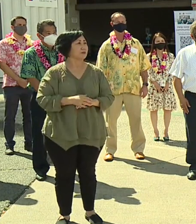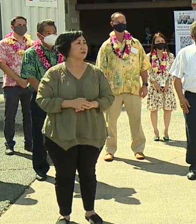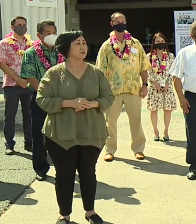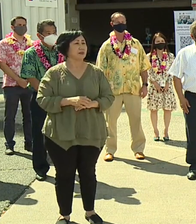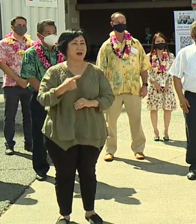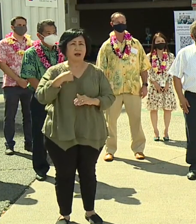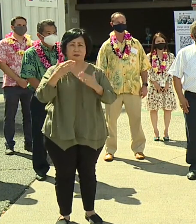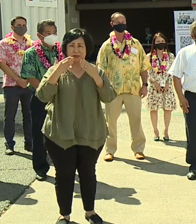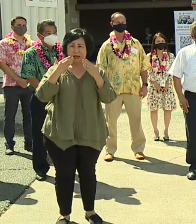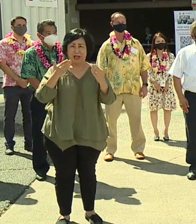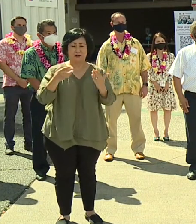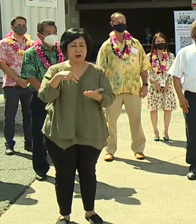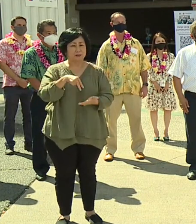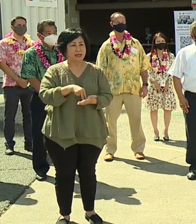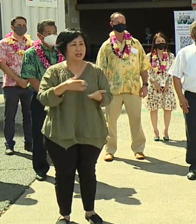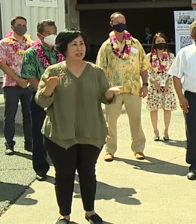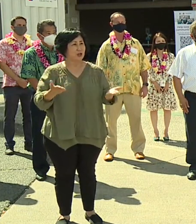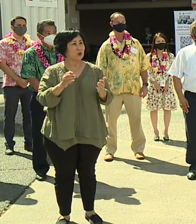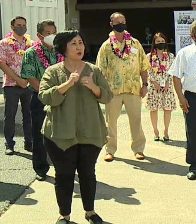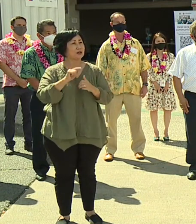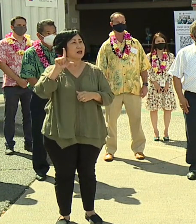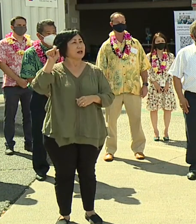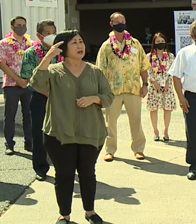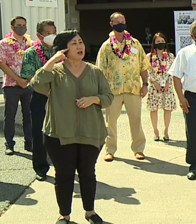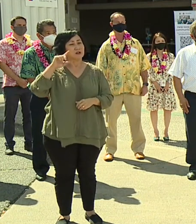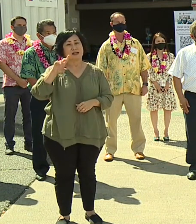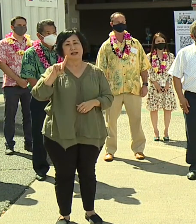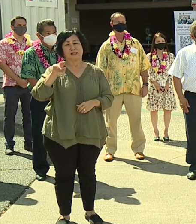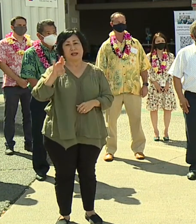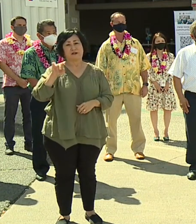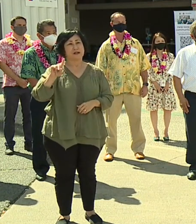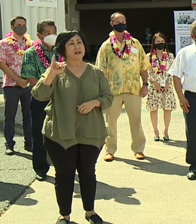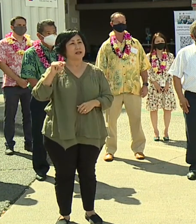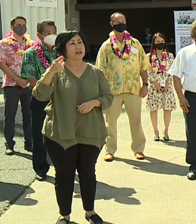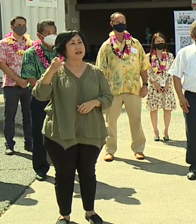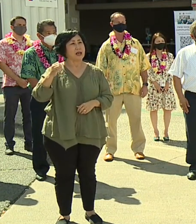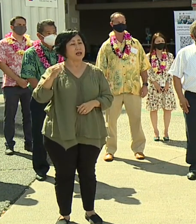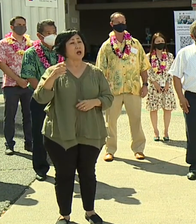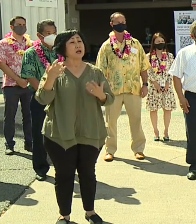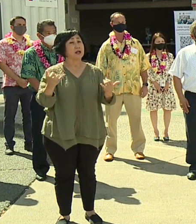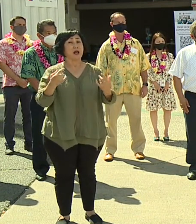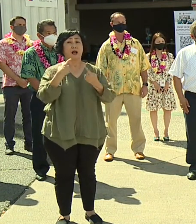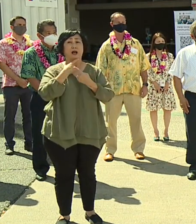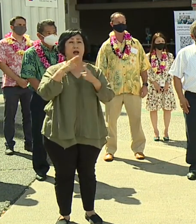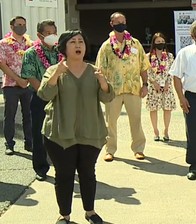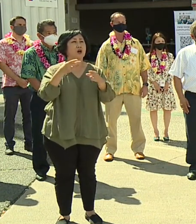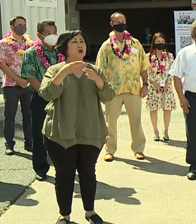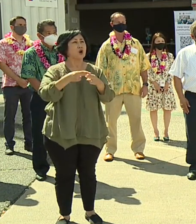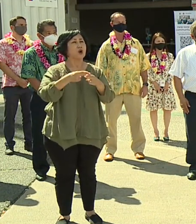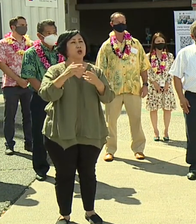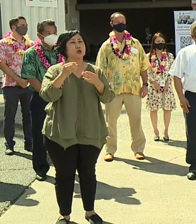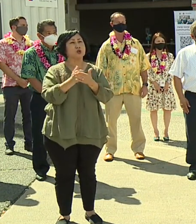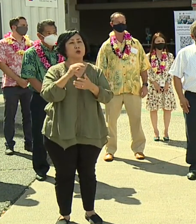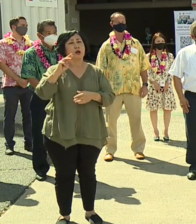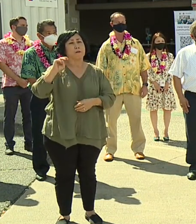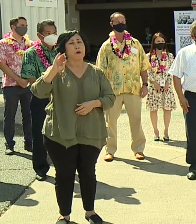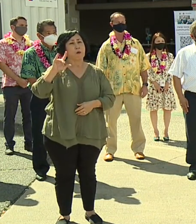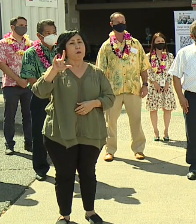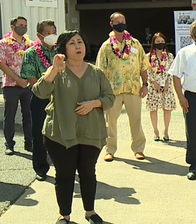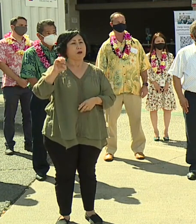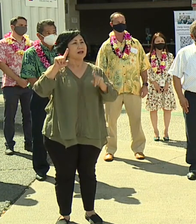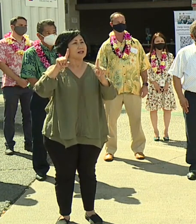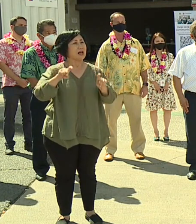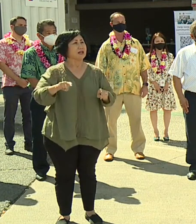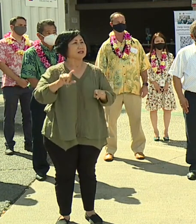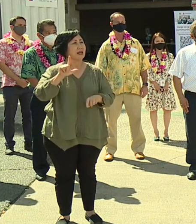And I'm so grateful to be standing here today with Governor David Ige to talk about our new mobile testing lab, bringing